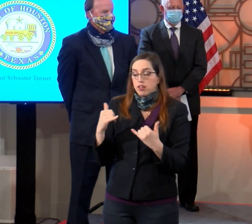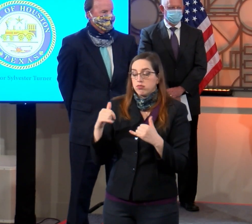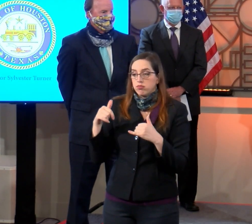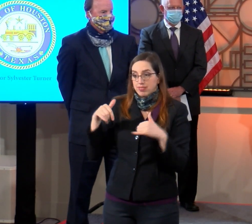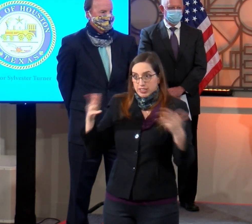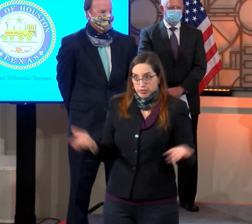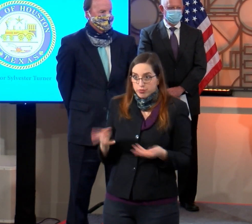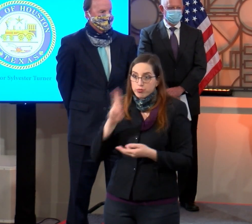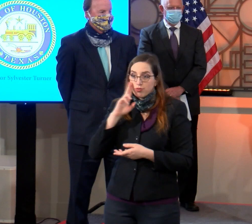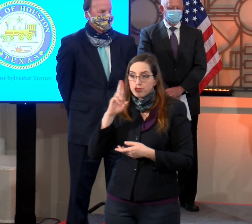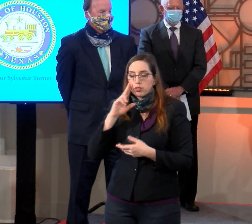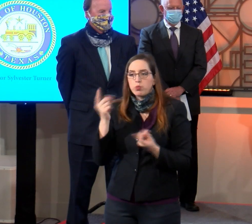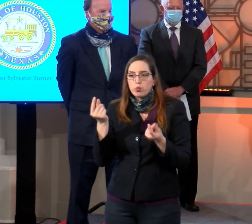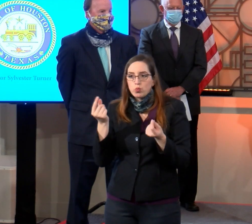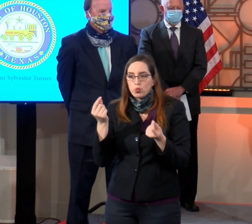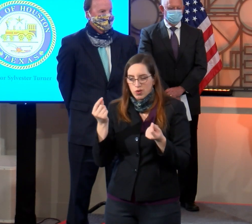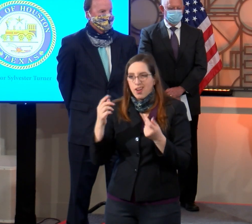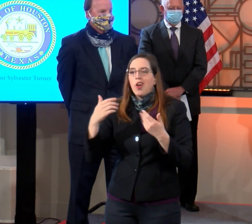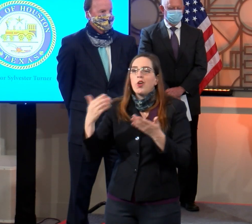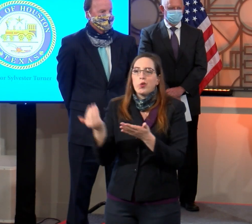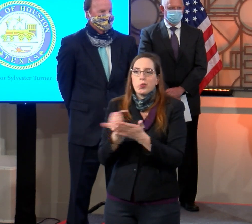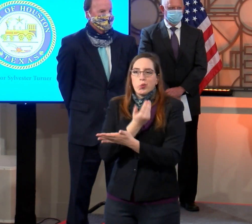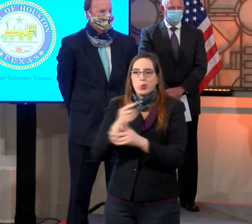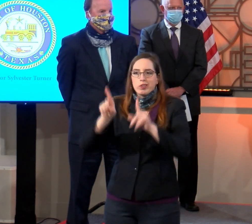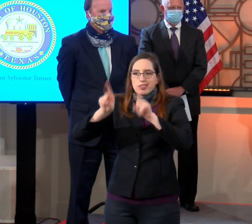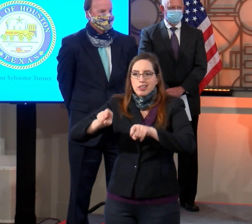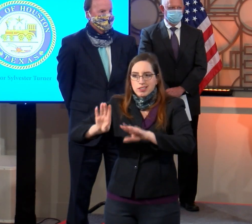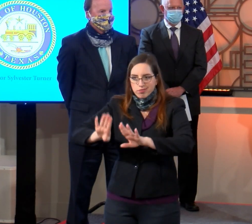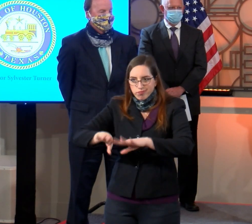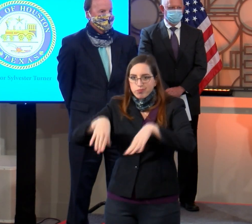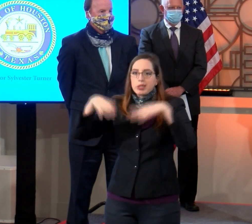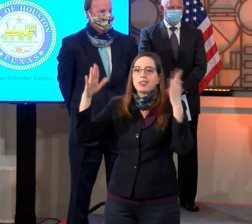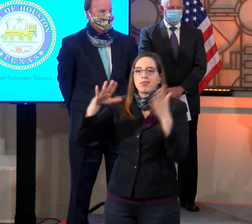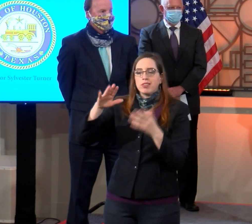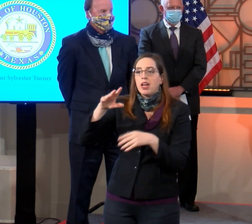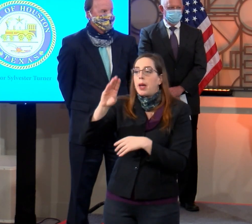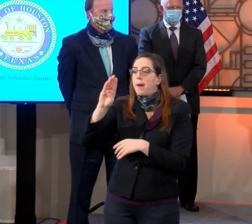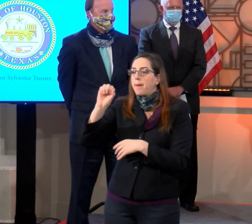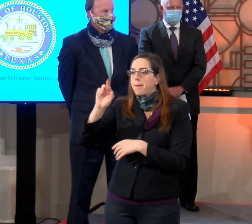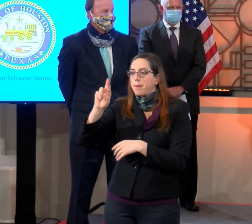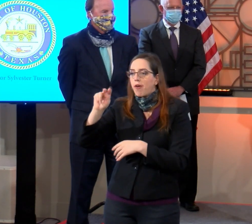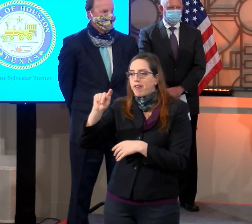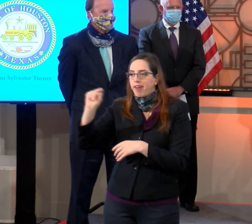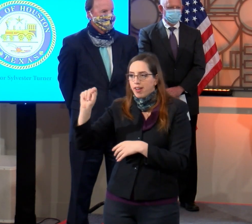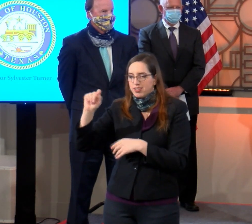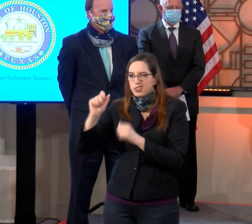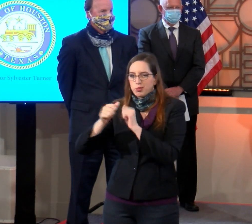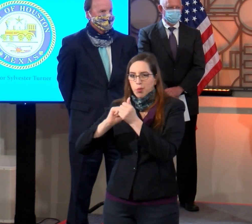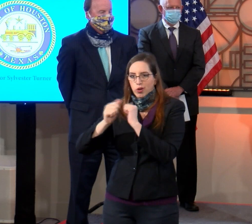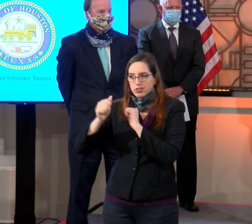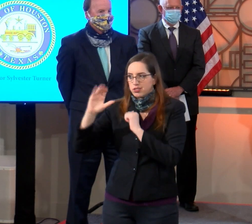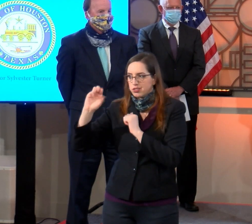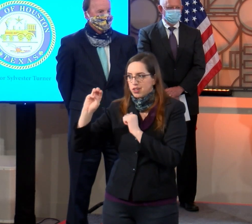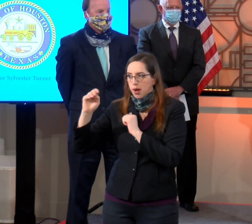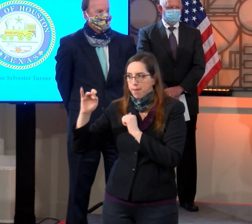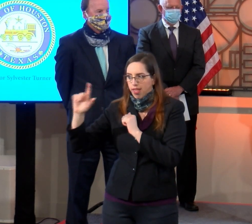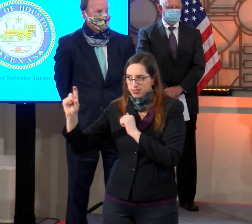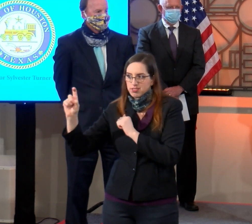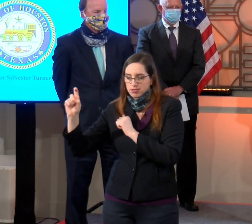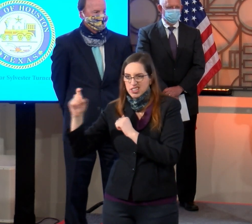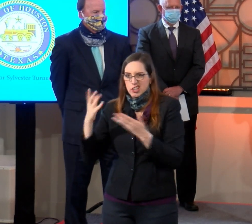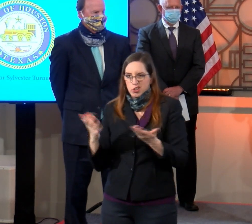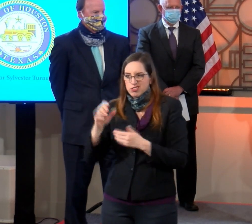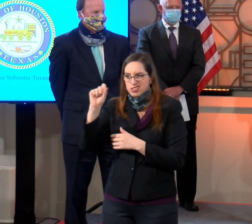of Houston, we opened a new testing site at Barnett Sports Complex in Southeast Houston. Because as